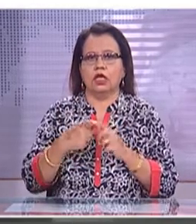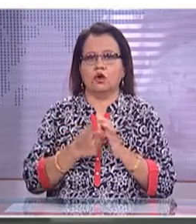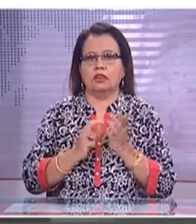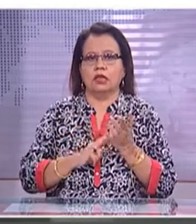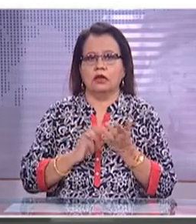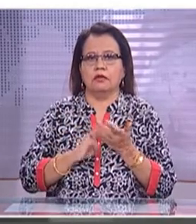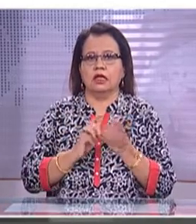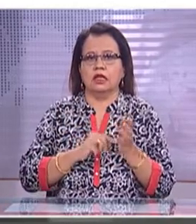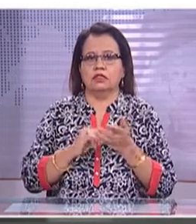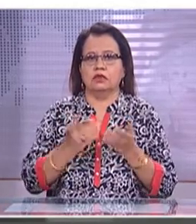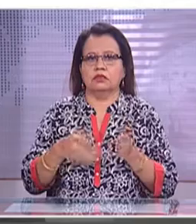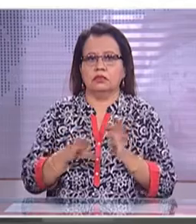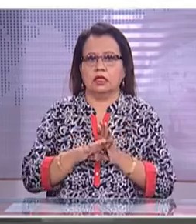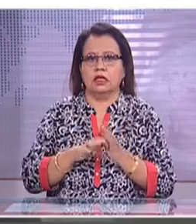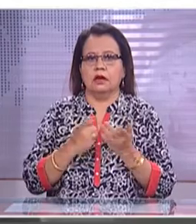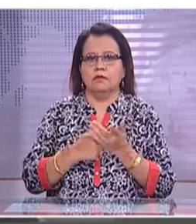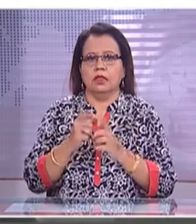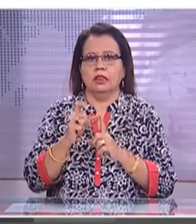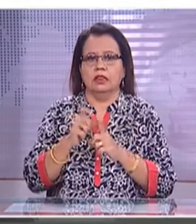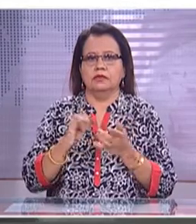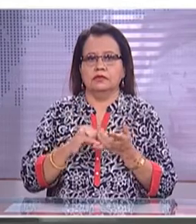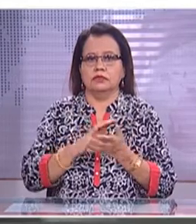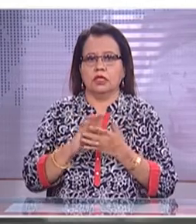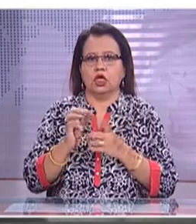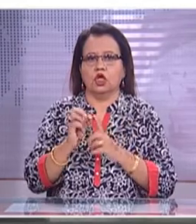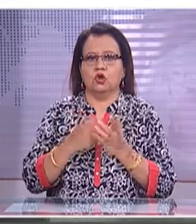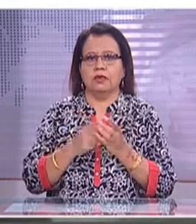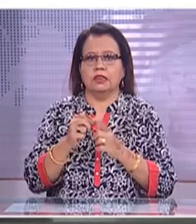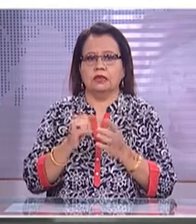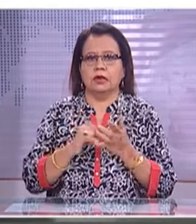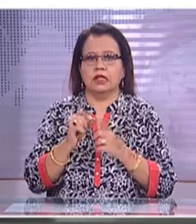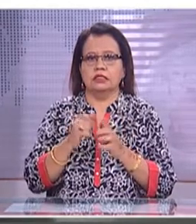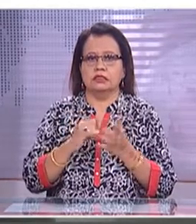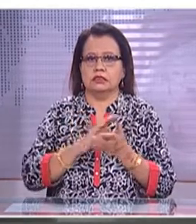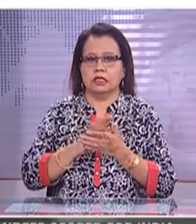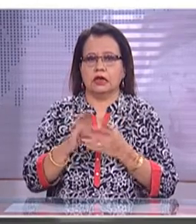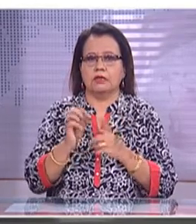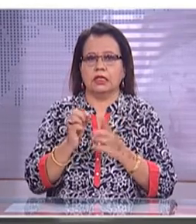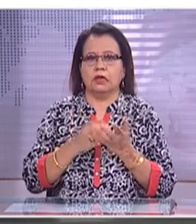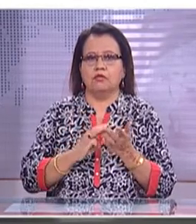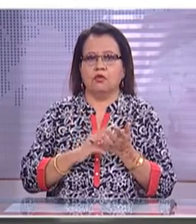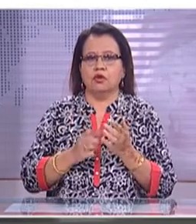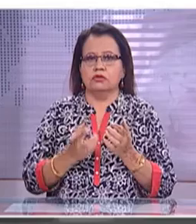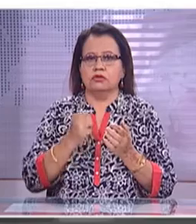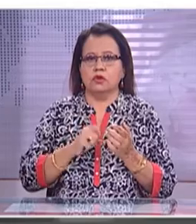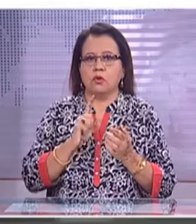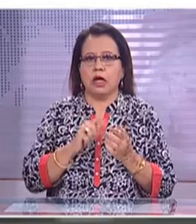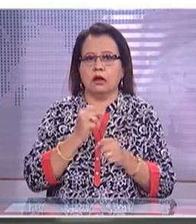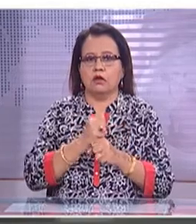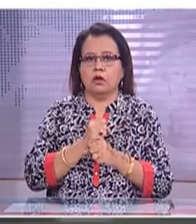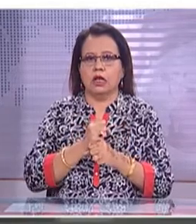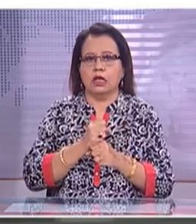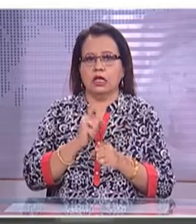Kuantan, Malaysia on Sunday. Ramandeep Singh, Rupinder Pal Singh and Pradeep Moore scored one goal each for